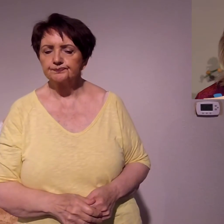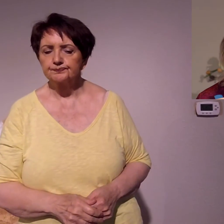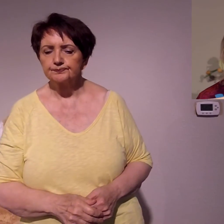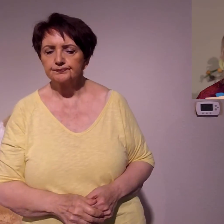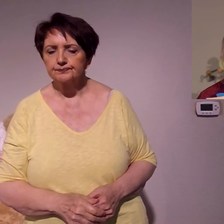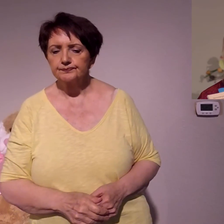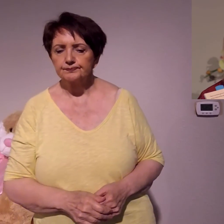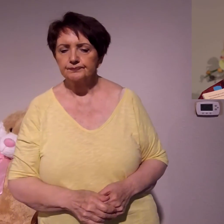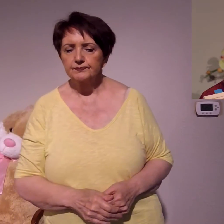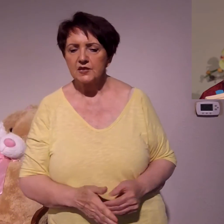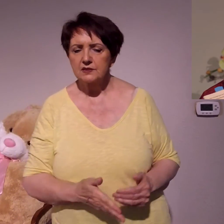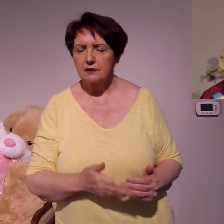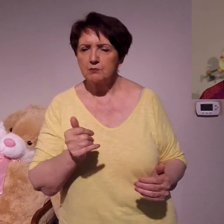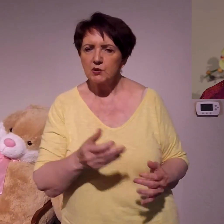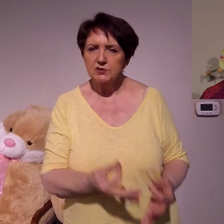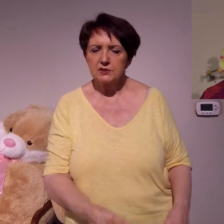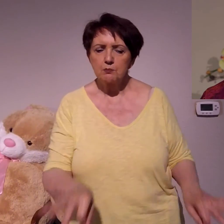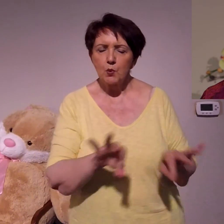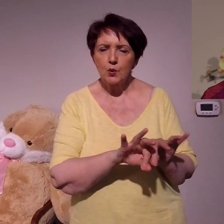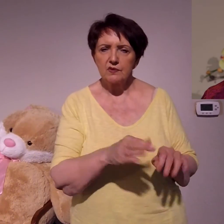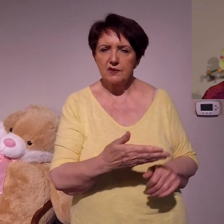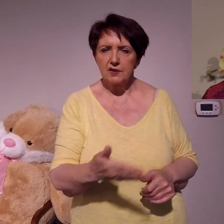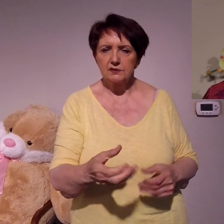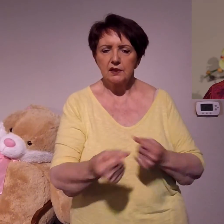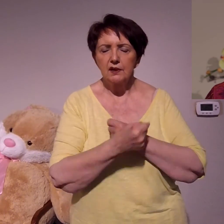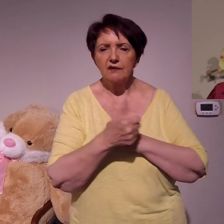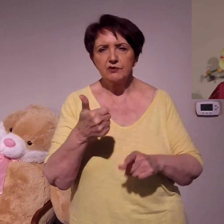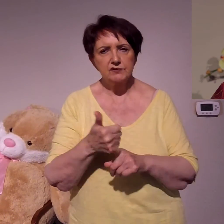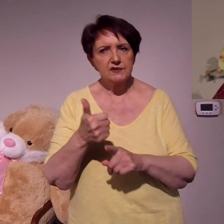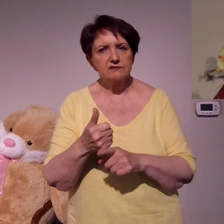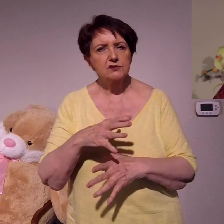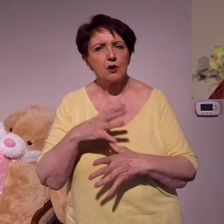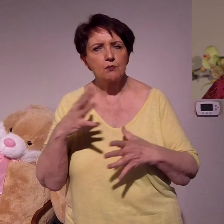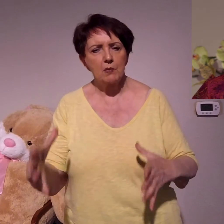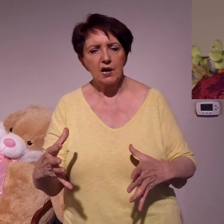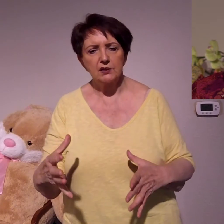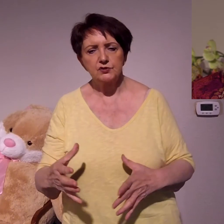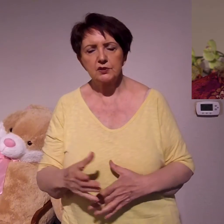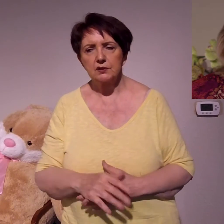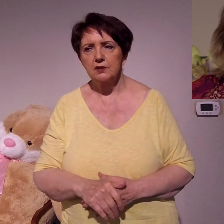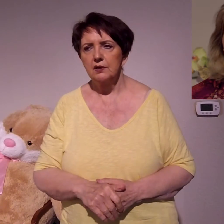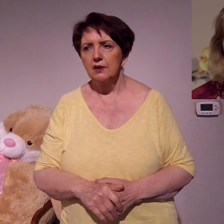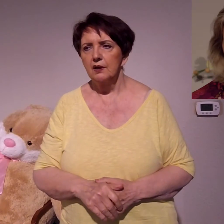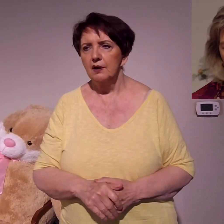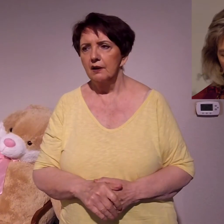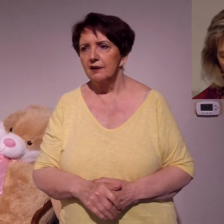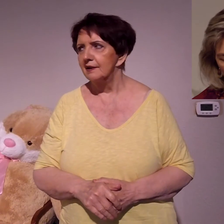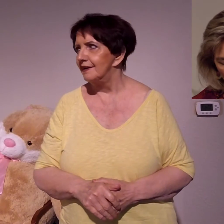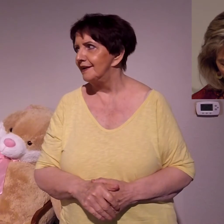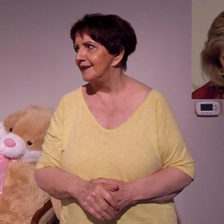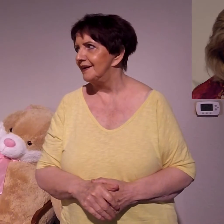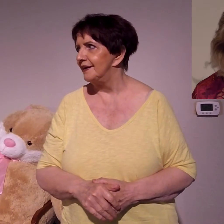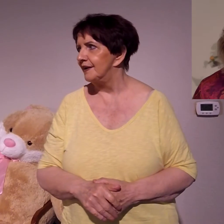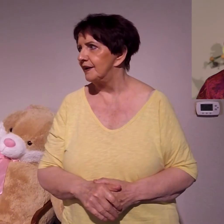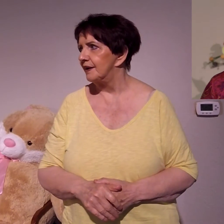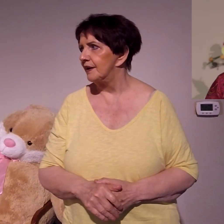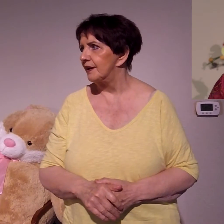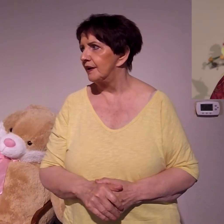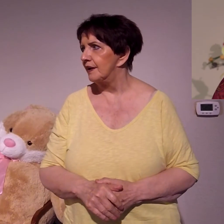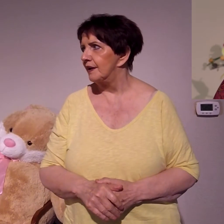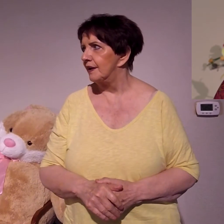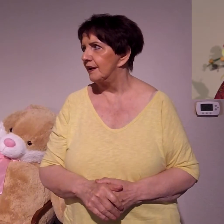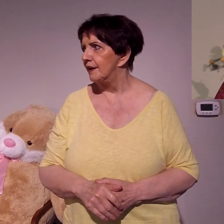I now know, and I share this with people and counseling sessions and opportunities just